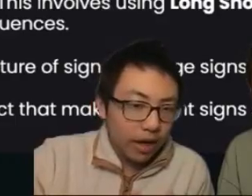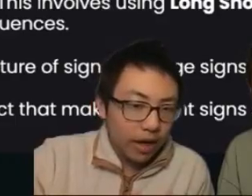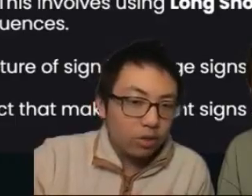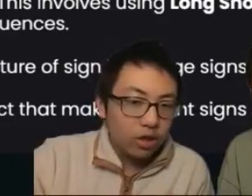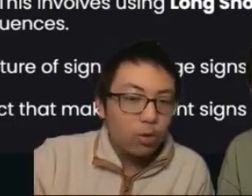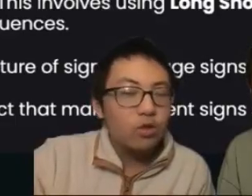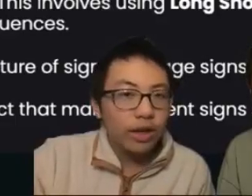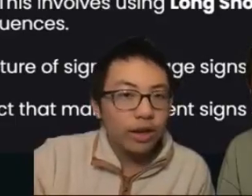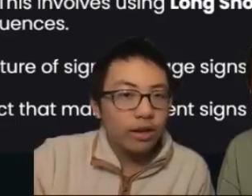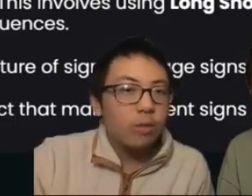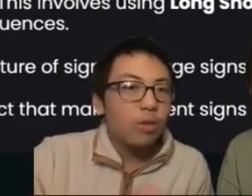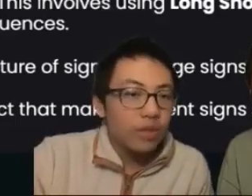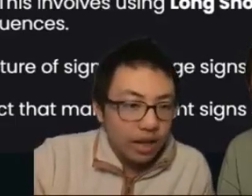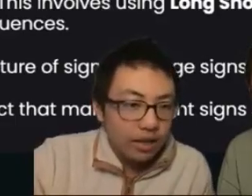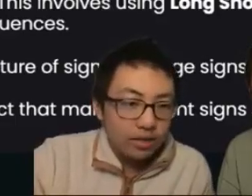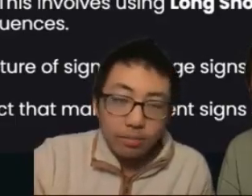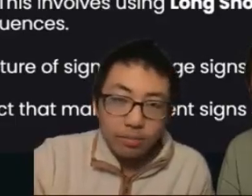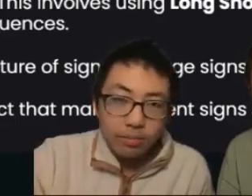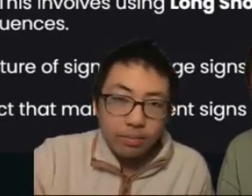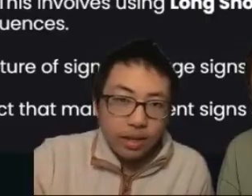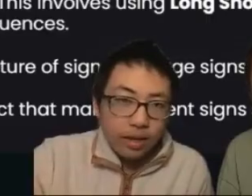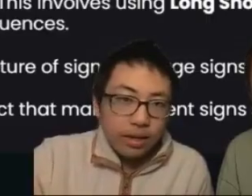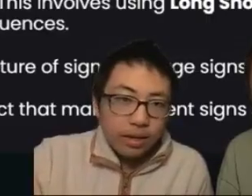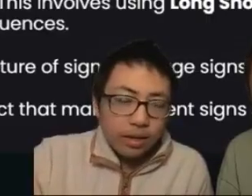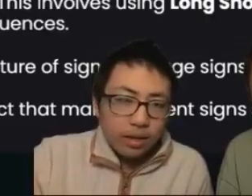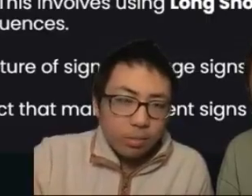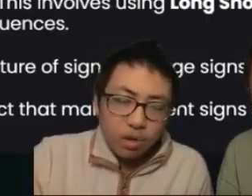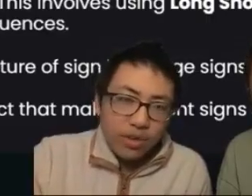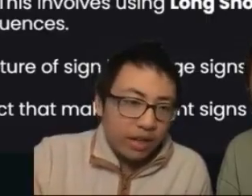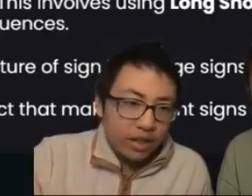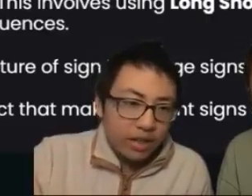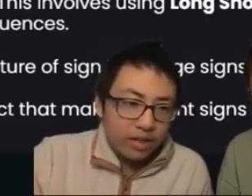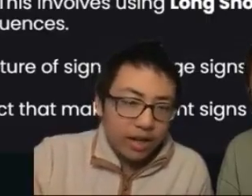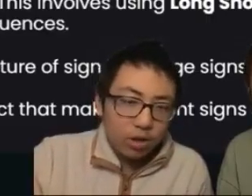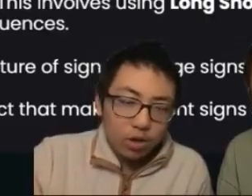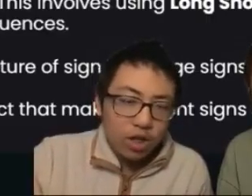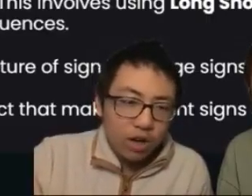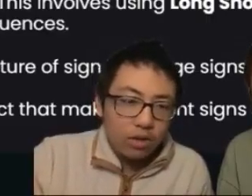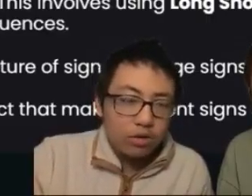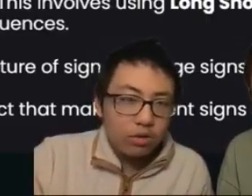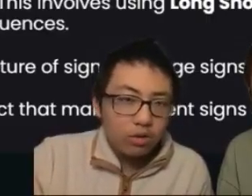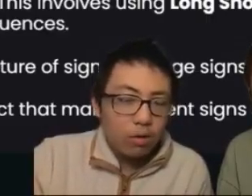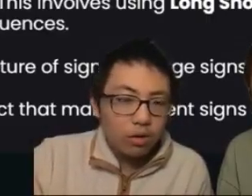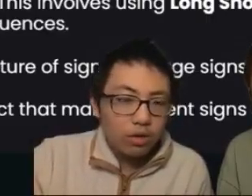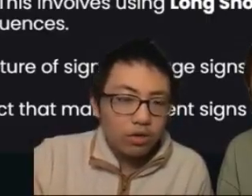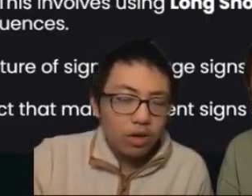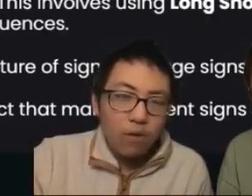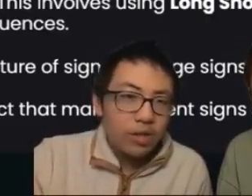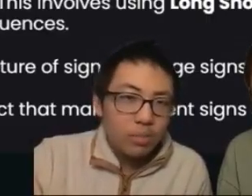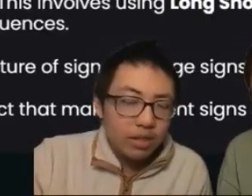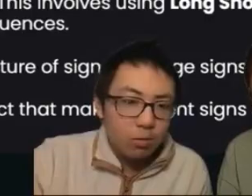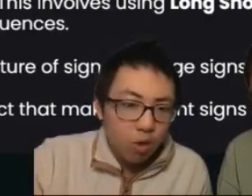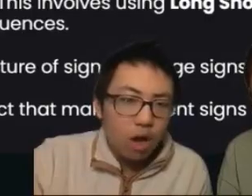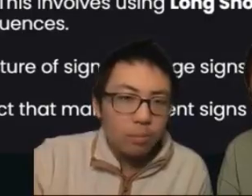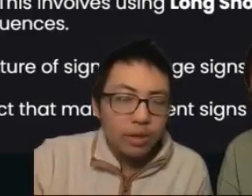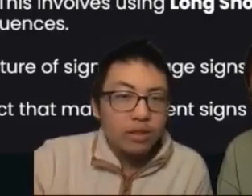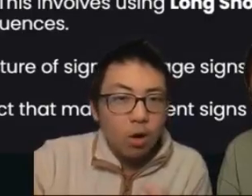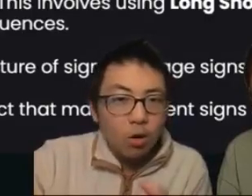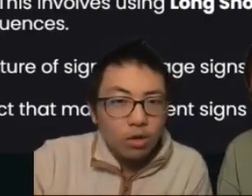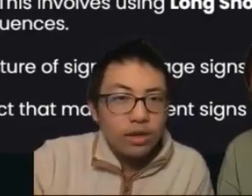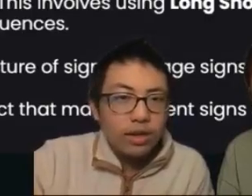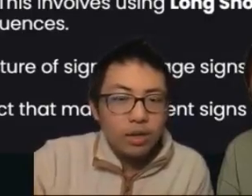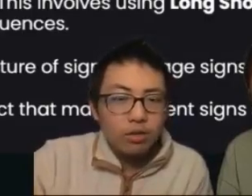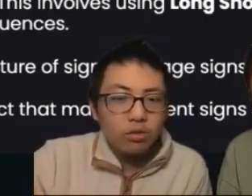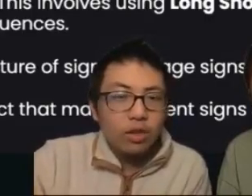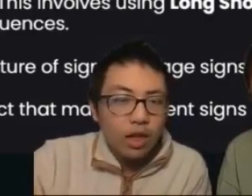to handle sequential data, like moving signs. Previous techniques, like 2D convolutional neural networks, are fundamentally wrong because they